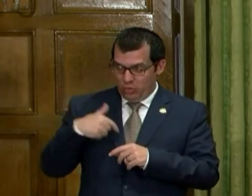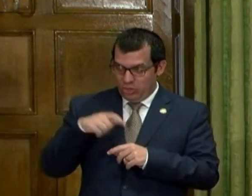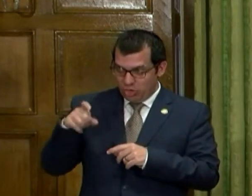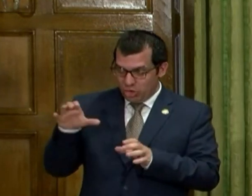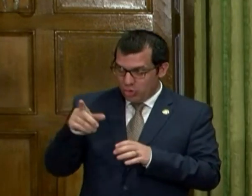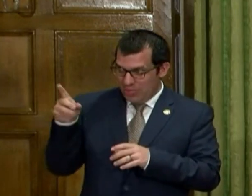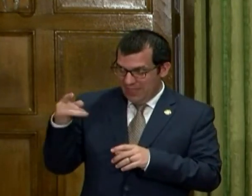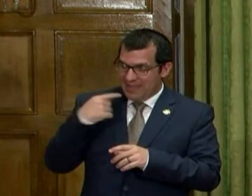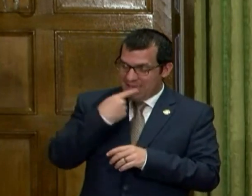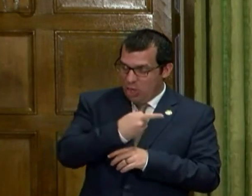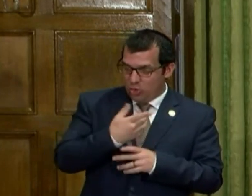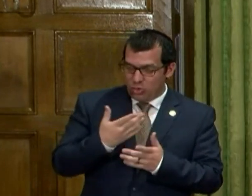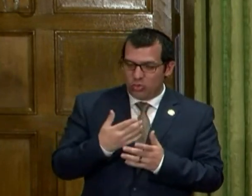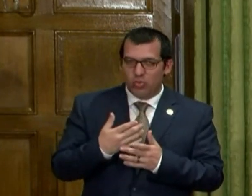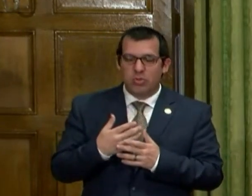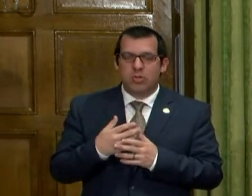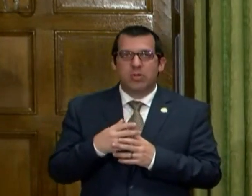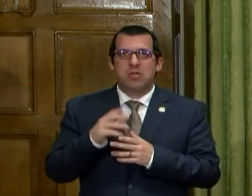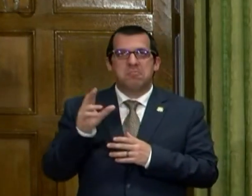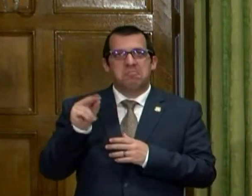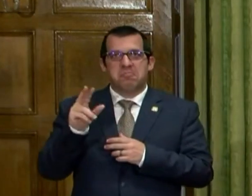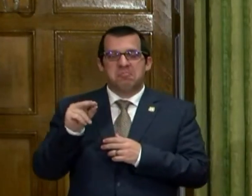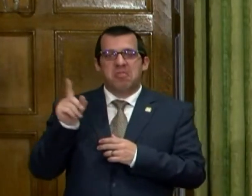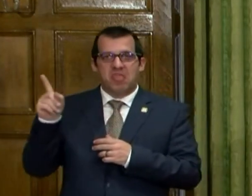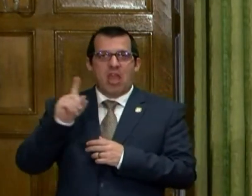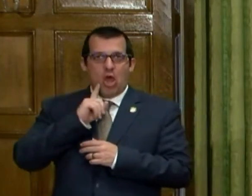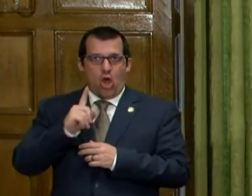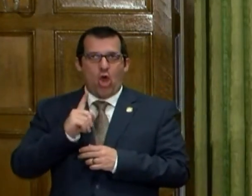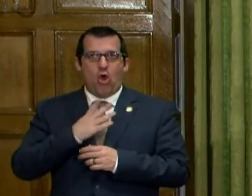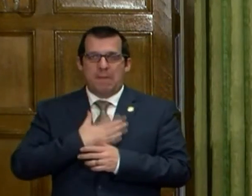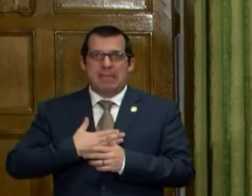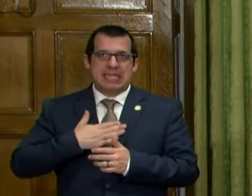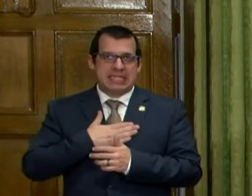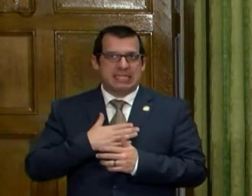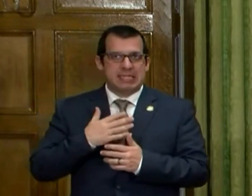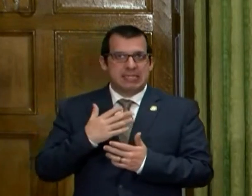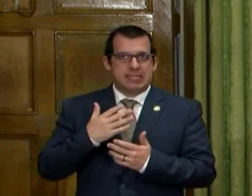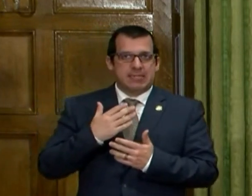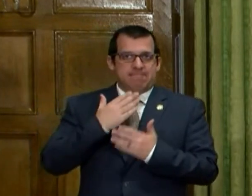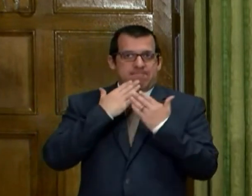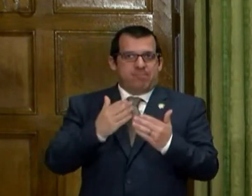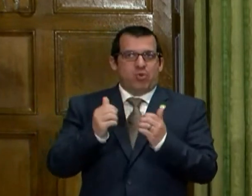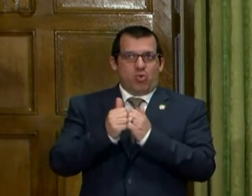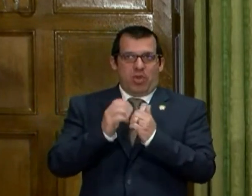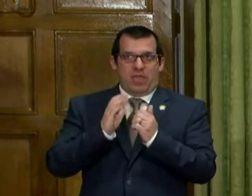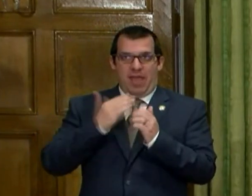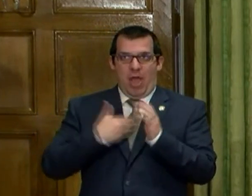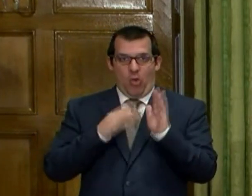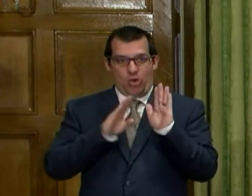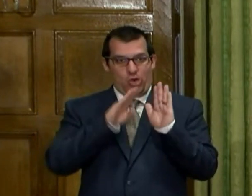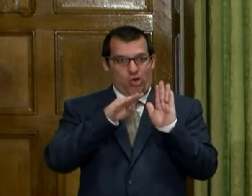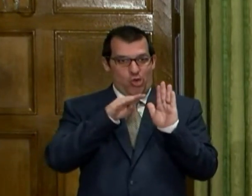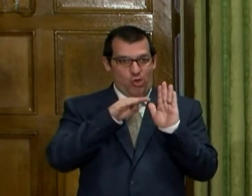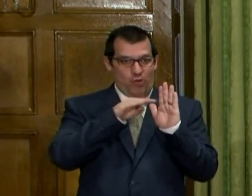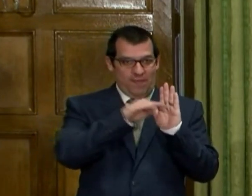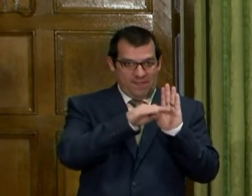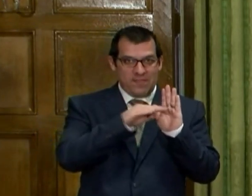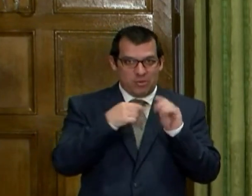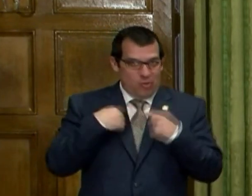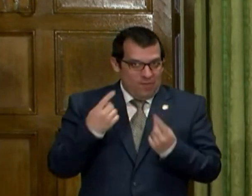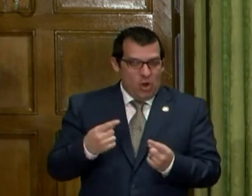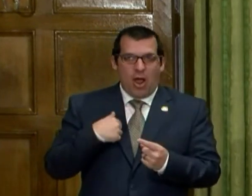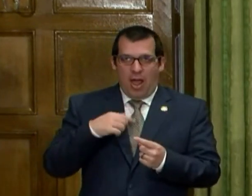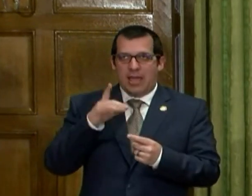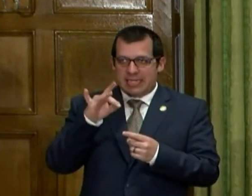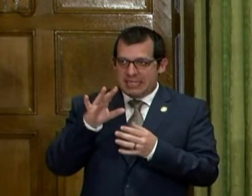should be near? No, they are very pleased with the way we're bending the curve, and I talked about the restrictions